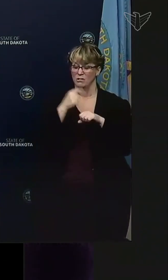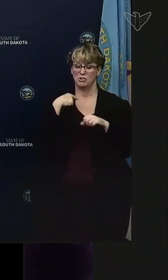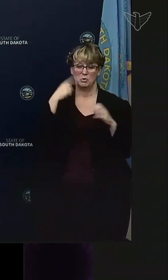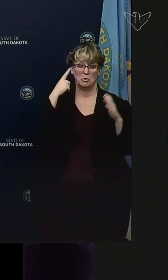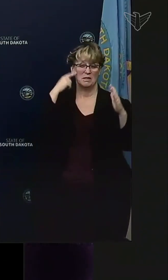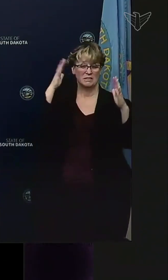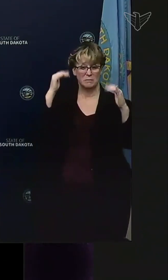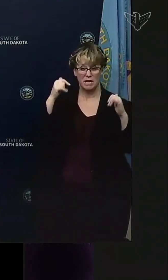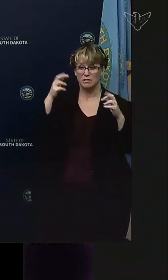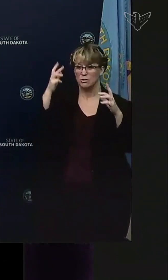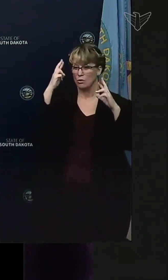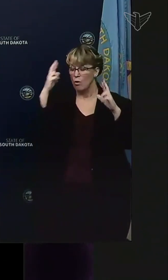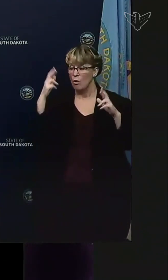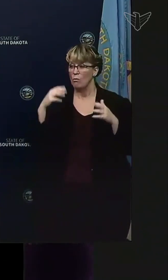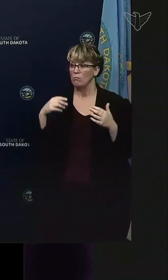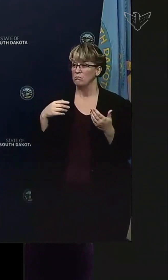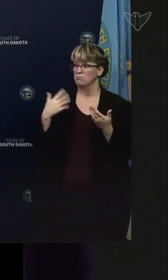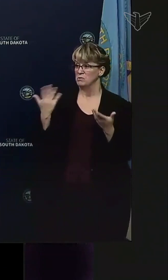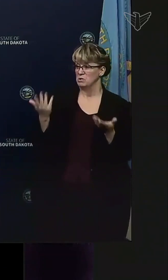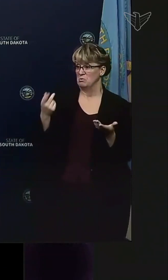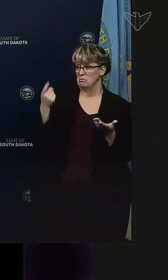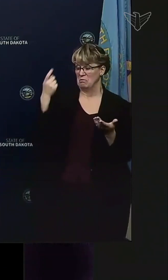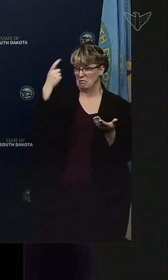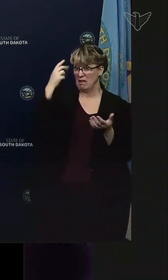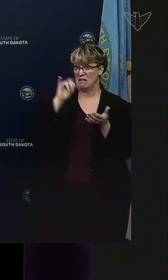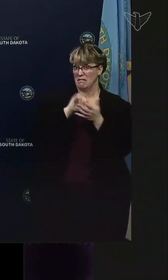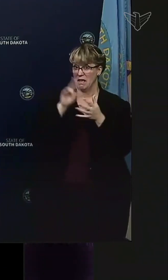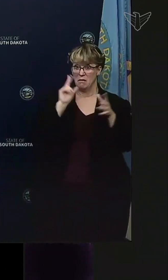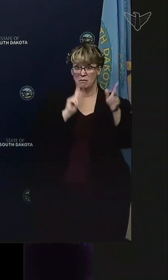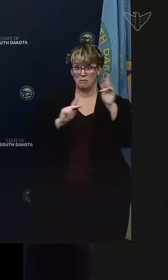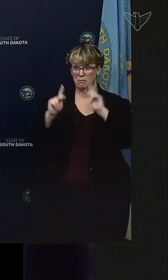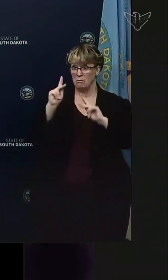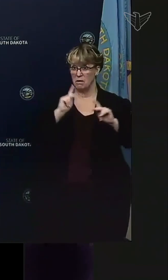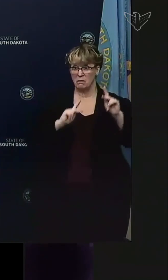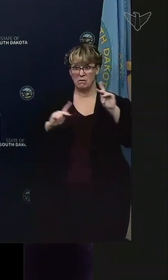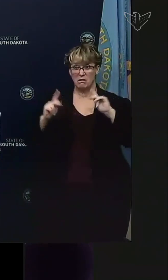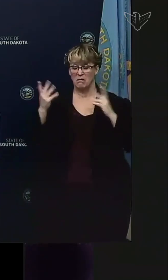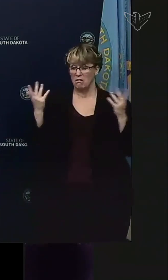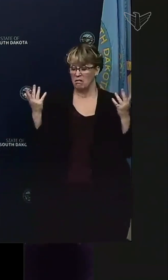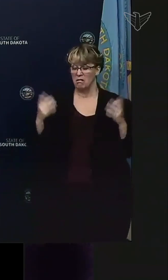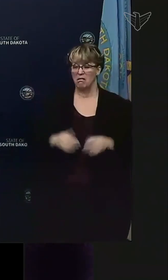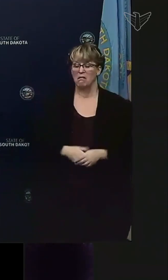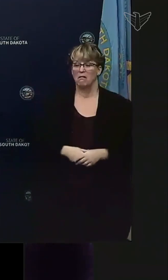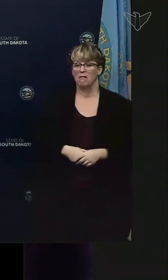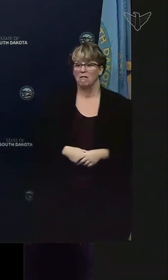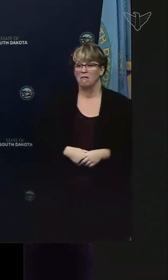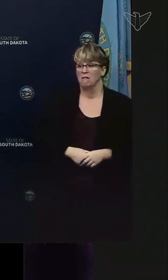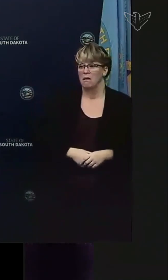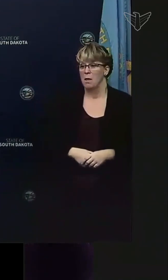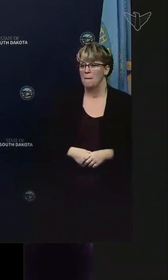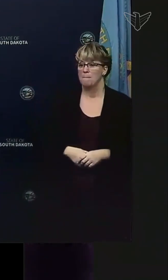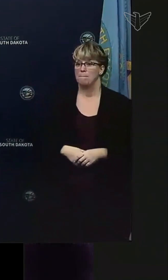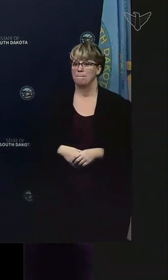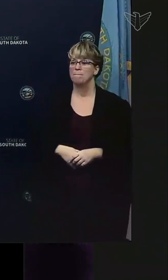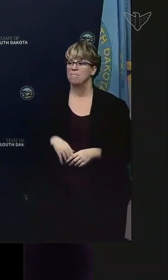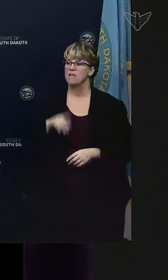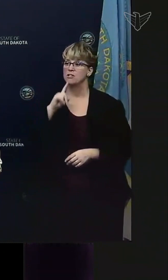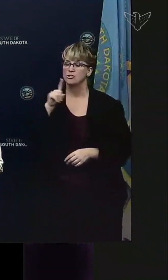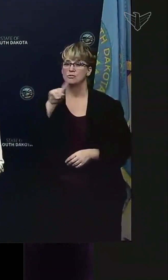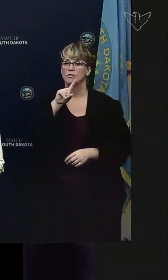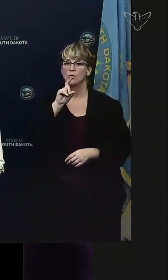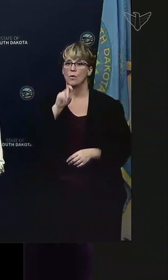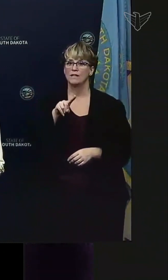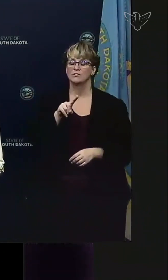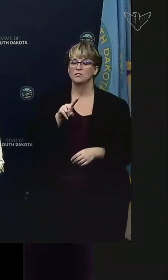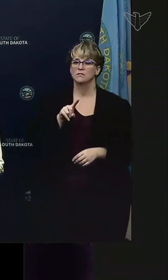see, do you think that folks are going to You want to speak to that? Sure. So the question